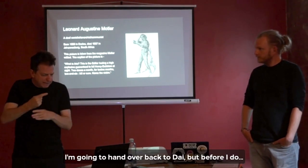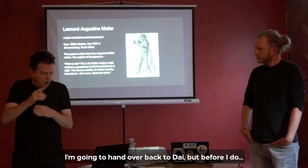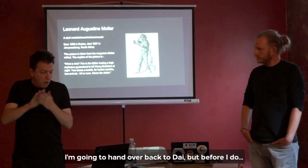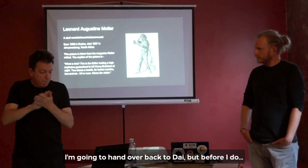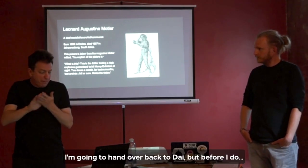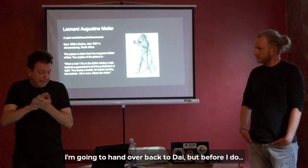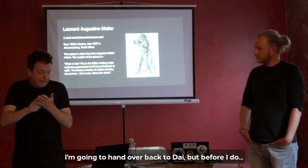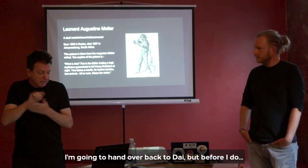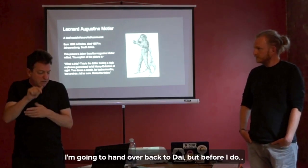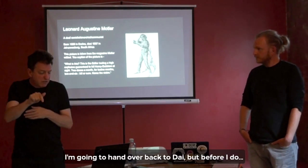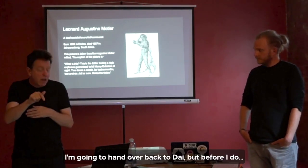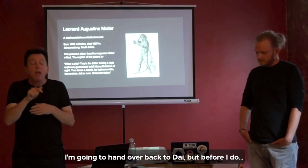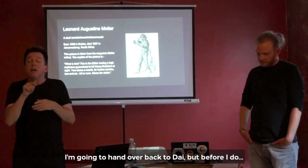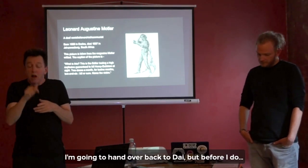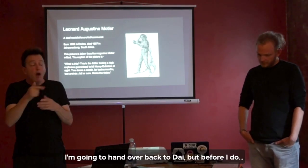but before I do,